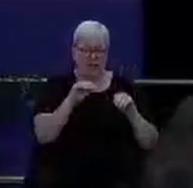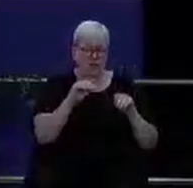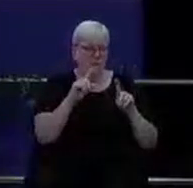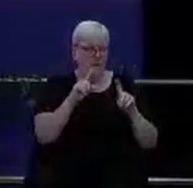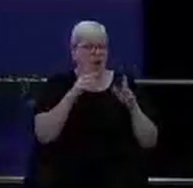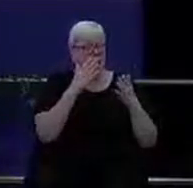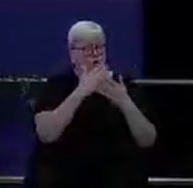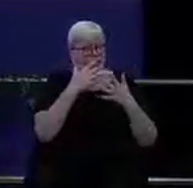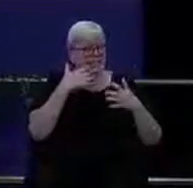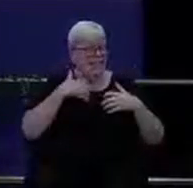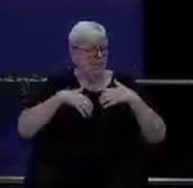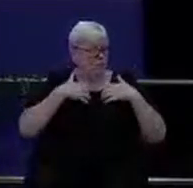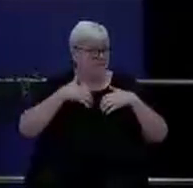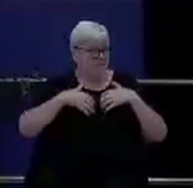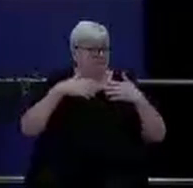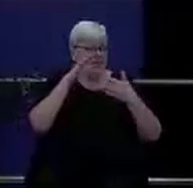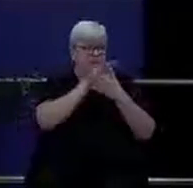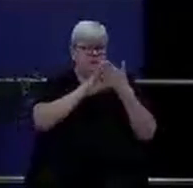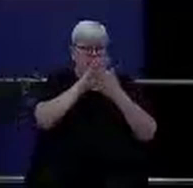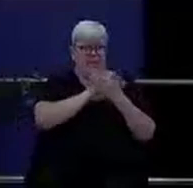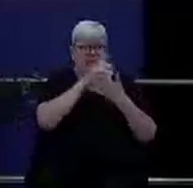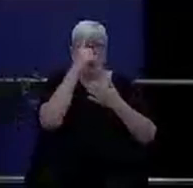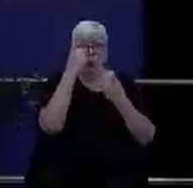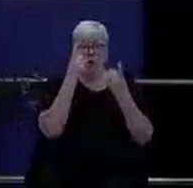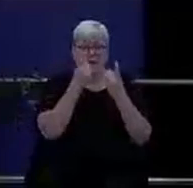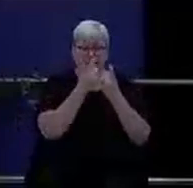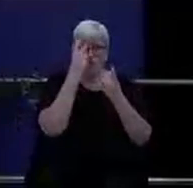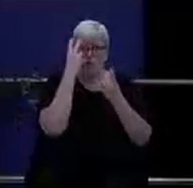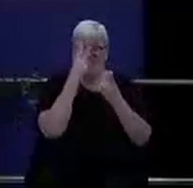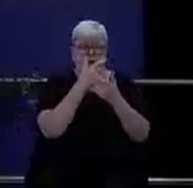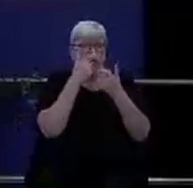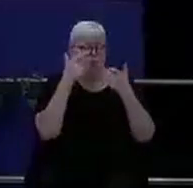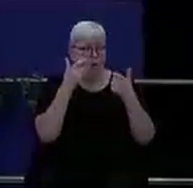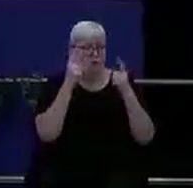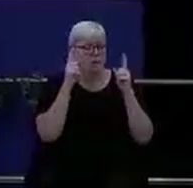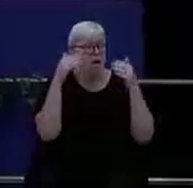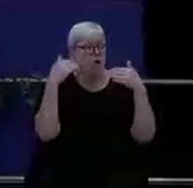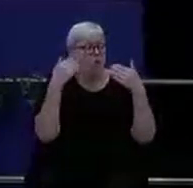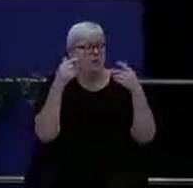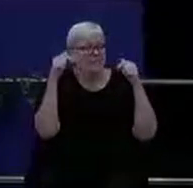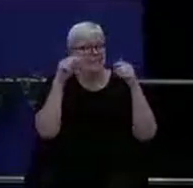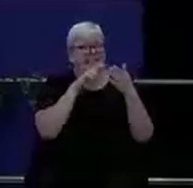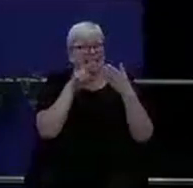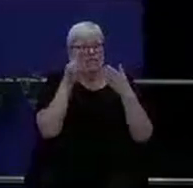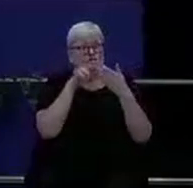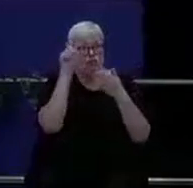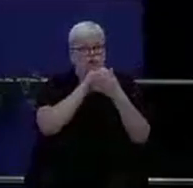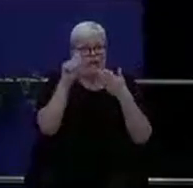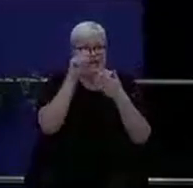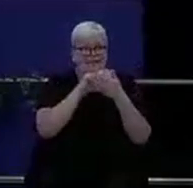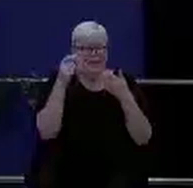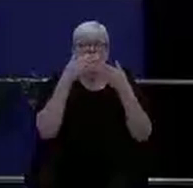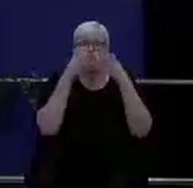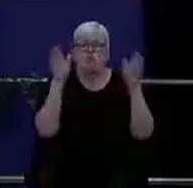I'm really interested in, which is one of the things that you see a lot, not just in nature writing broadly,